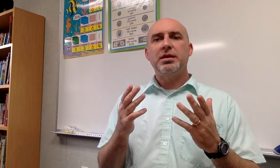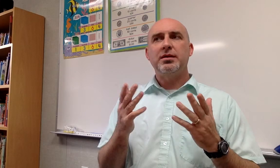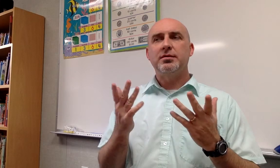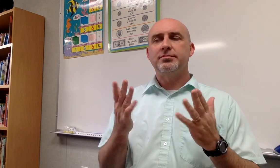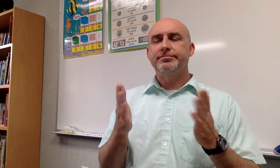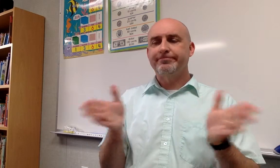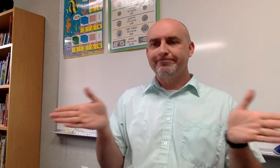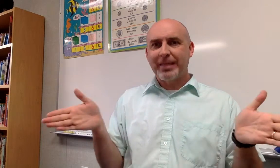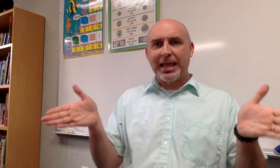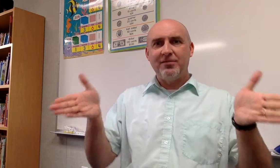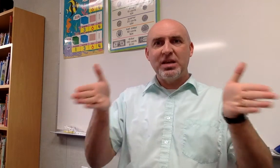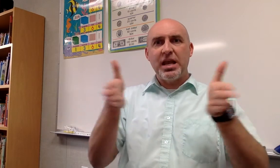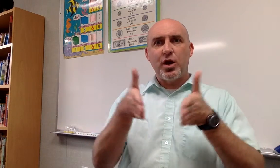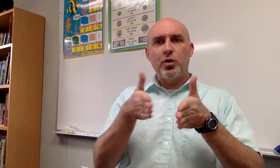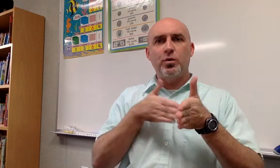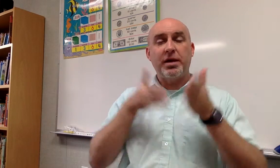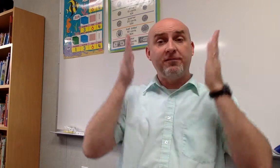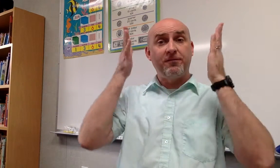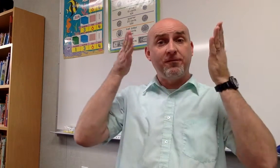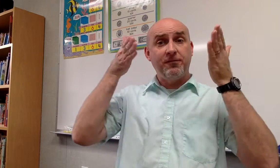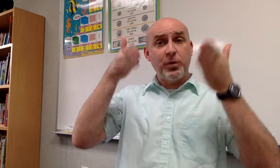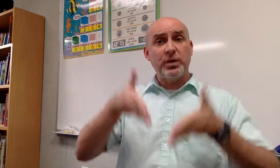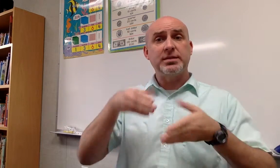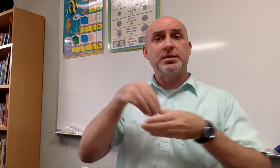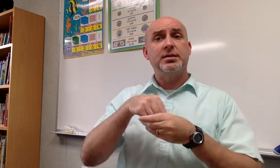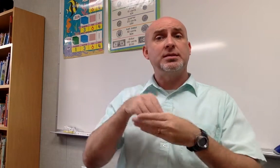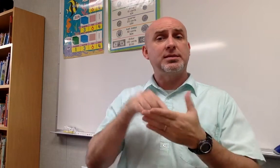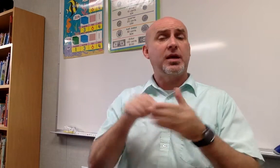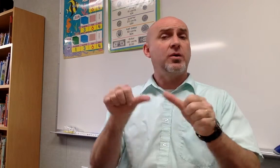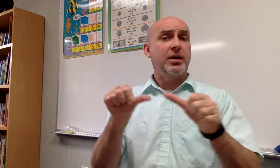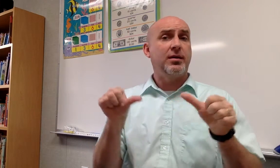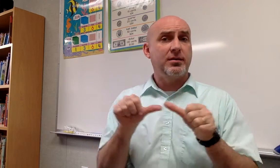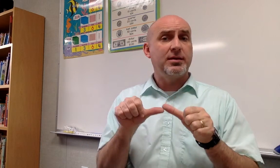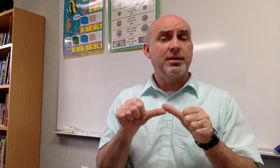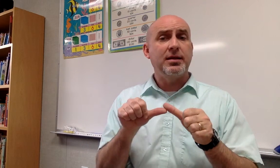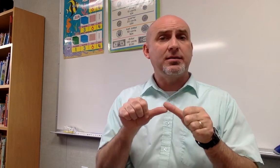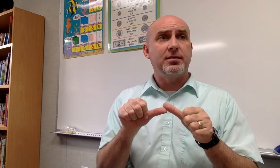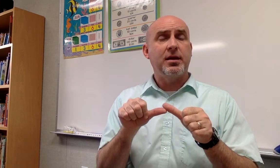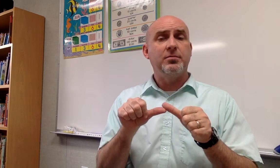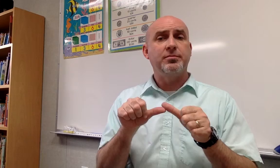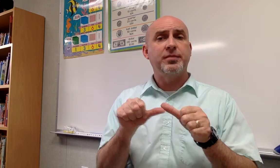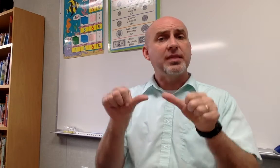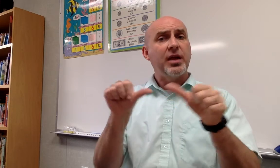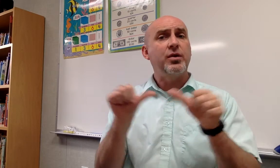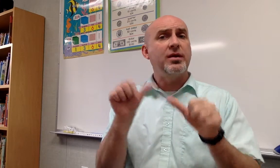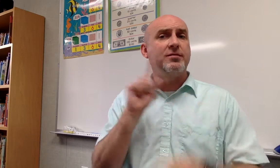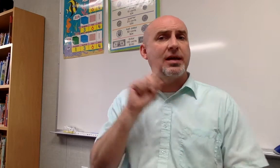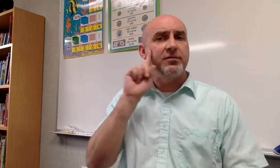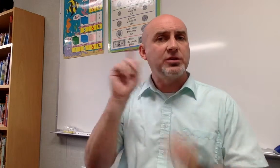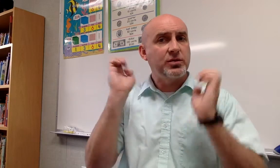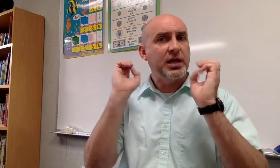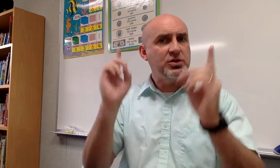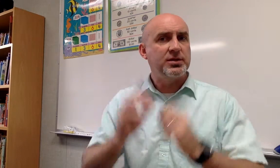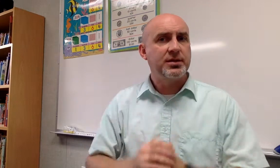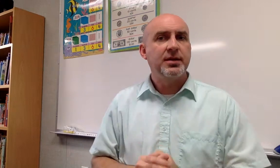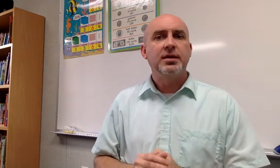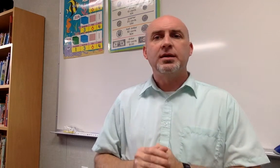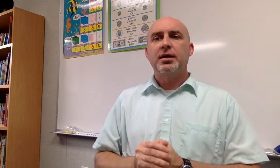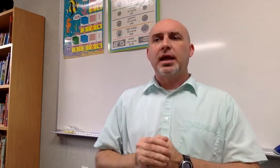maybe kind of narrowed my focus in this area, in the area of deaf education.